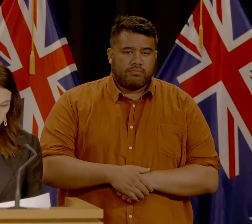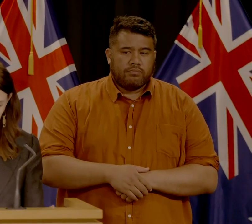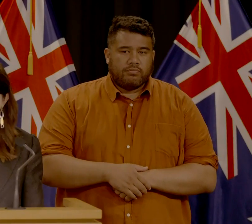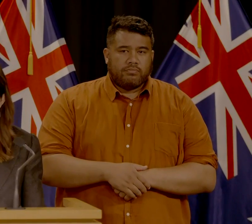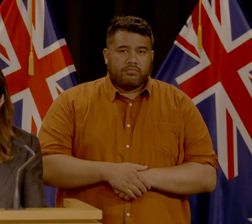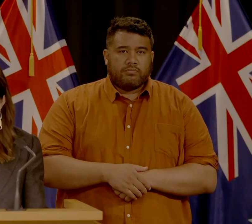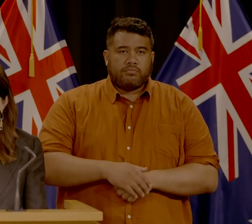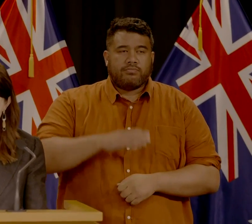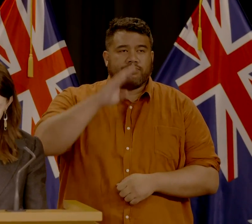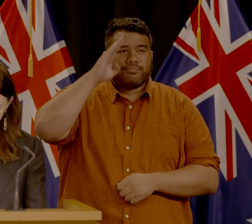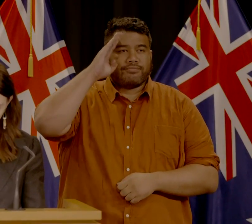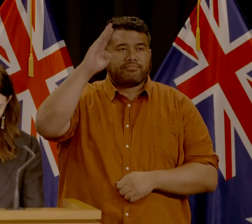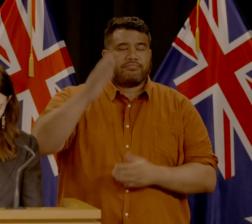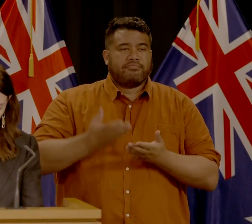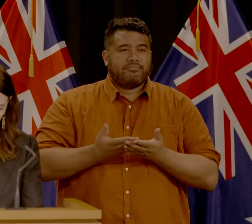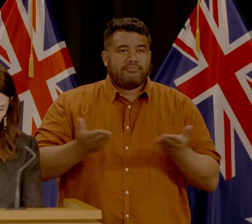Kia ora, everyone.